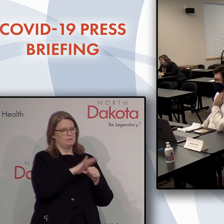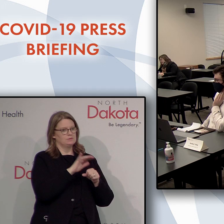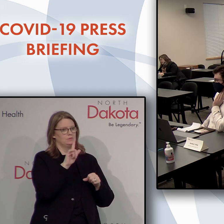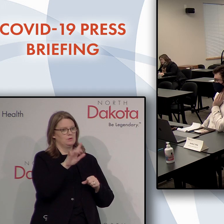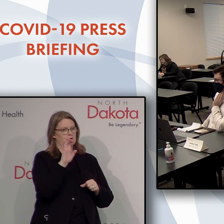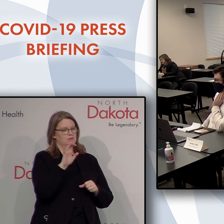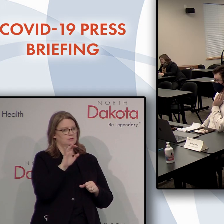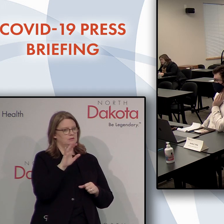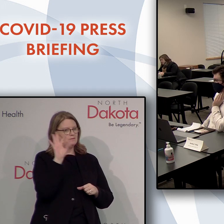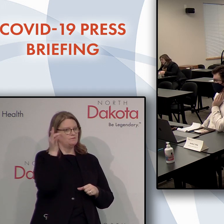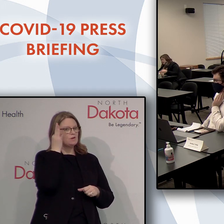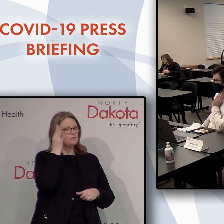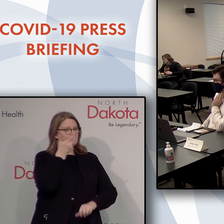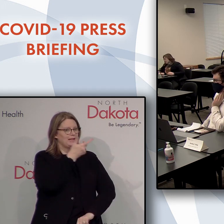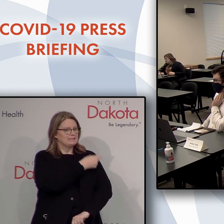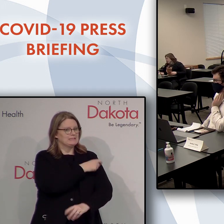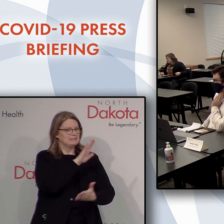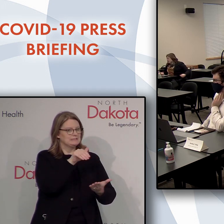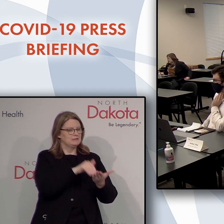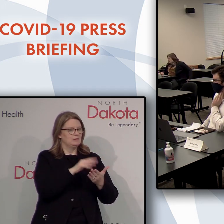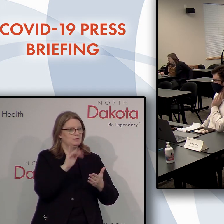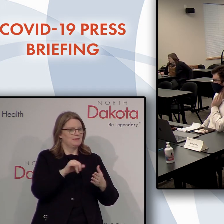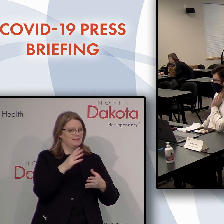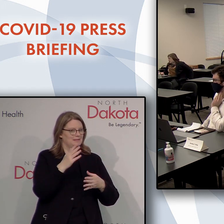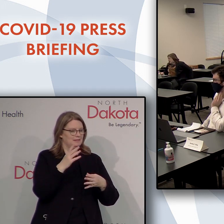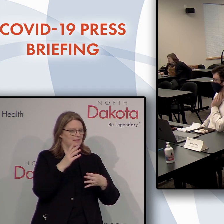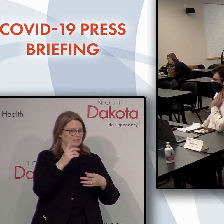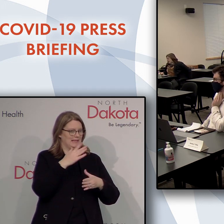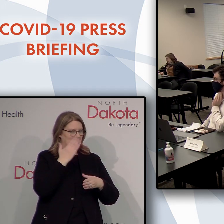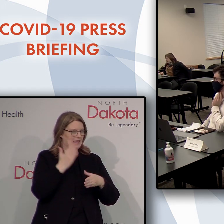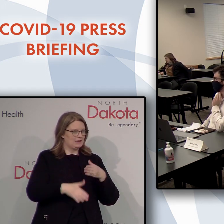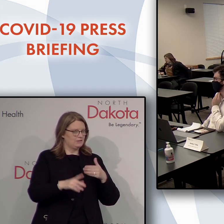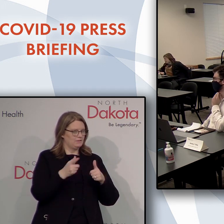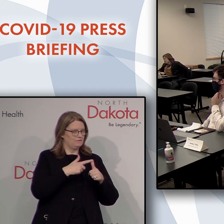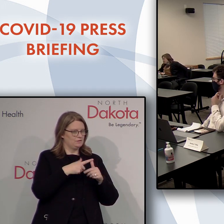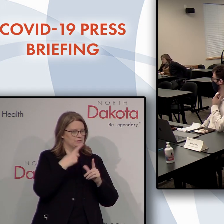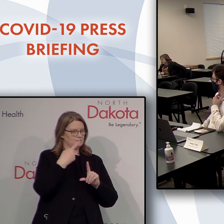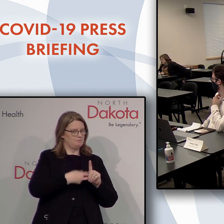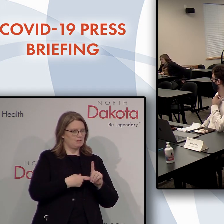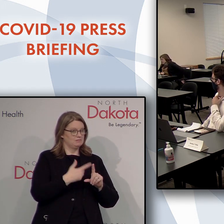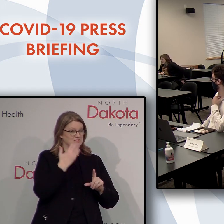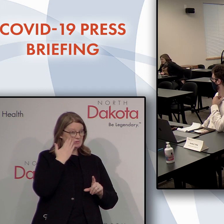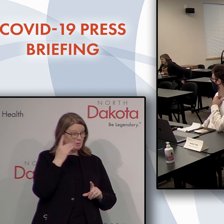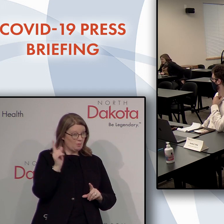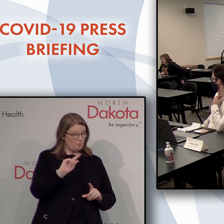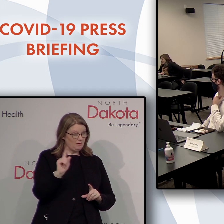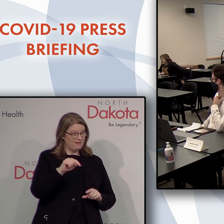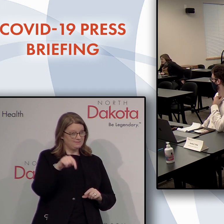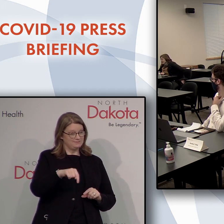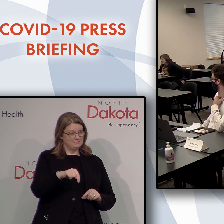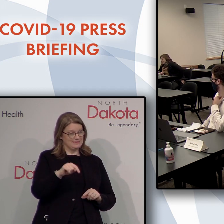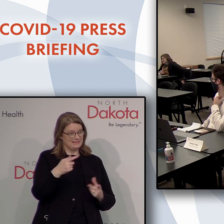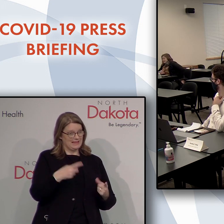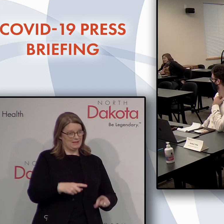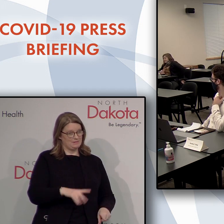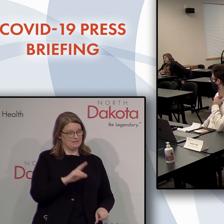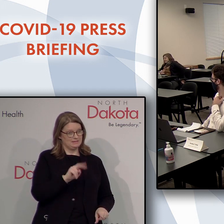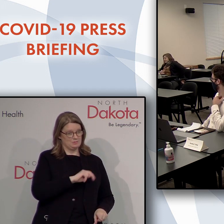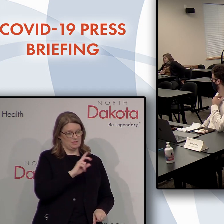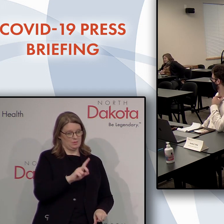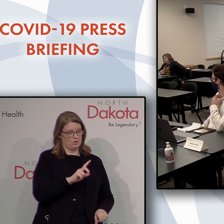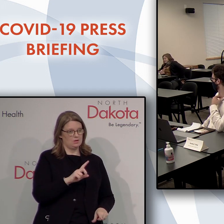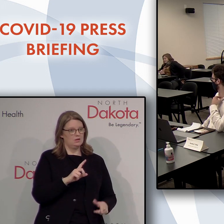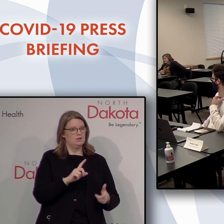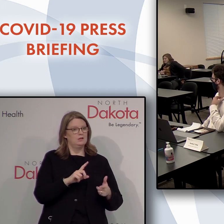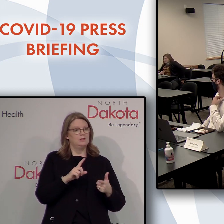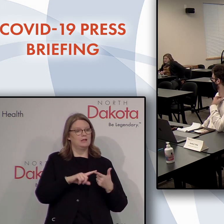federal vaccination centers by the end of his first month. Do you know how many and where these centers may be in North Dakota? And then secondly,